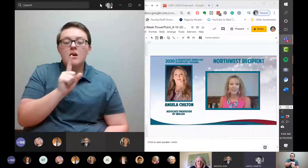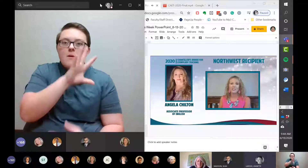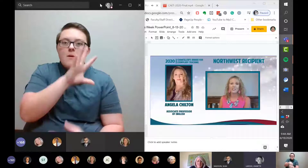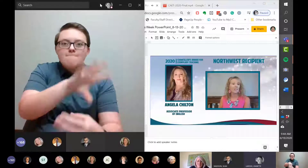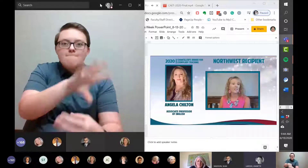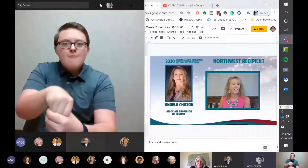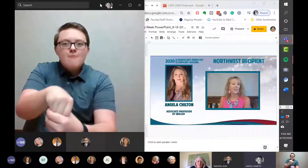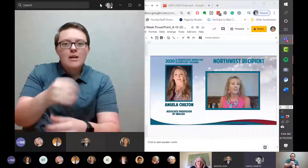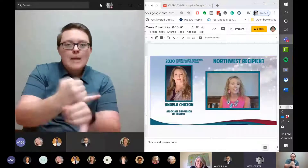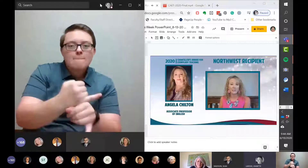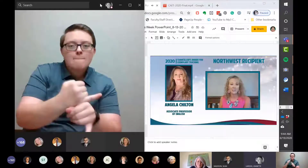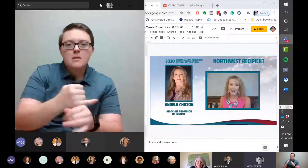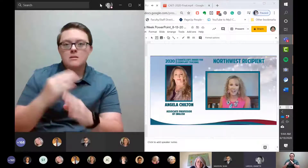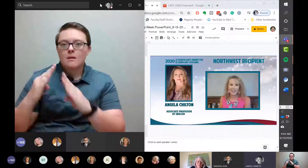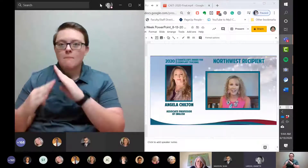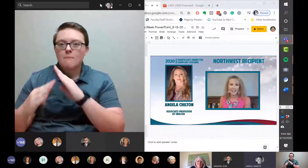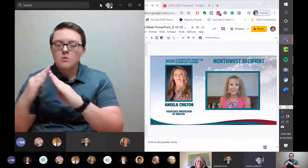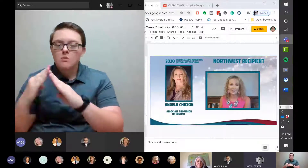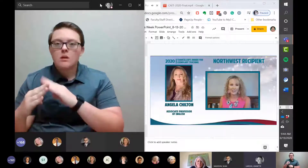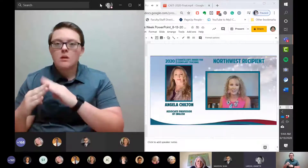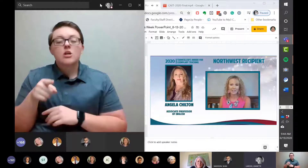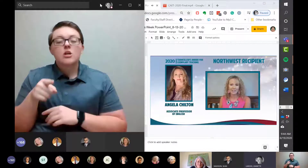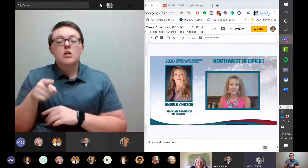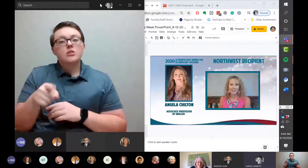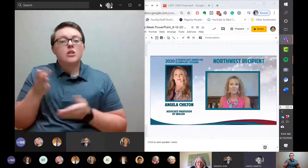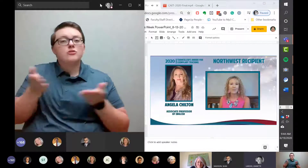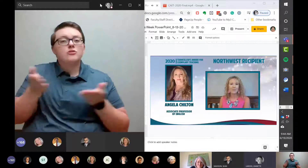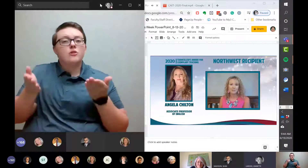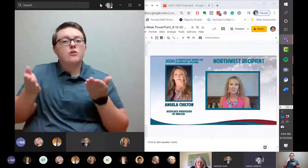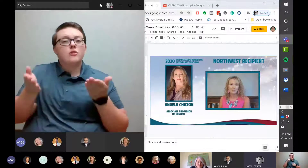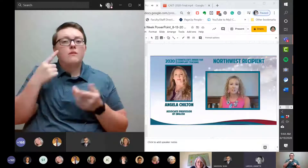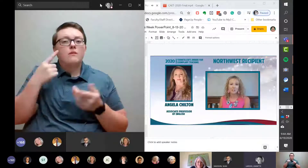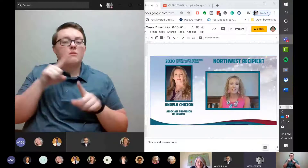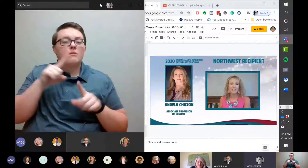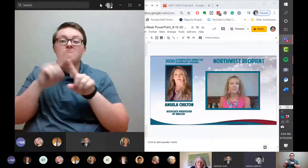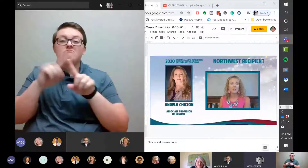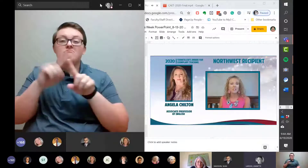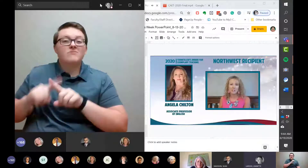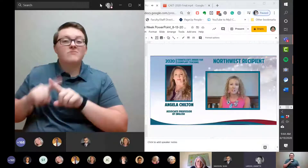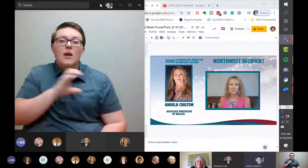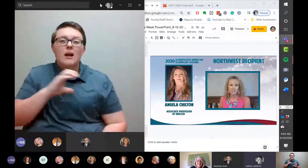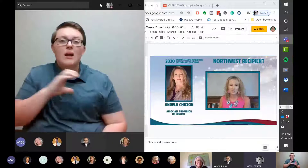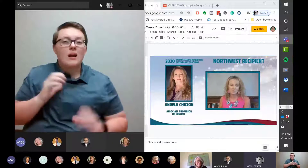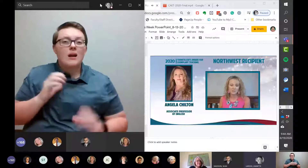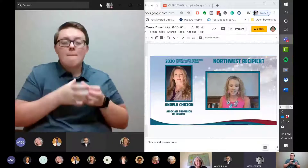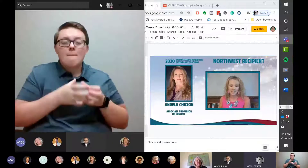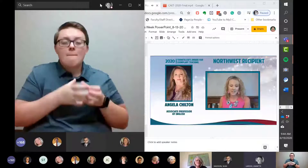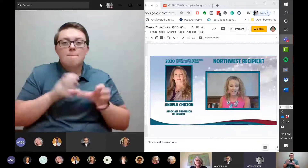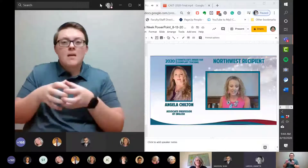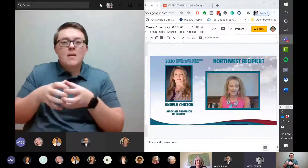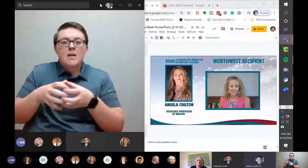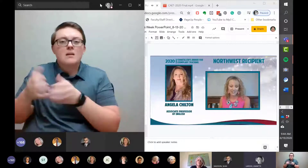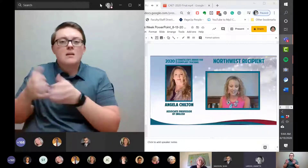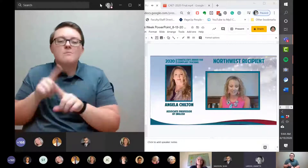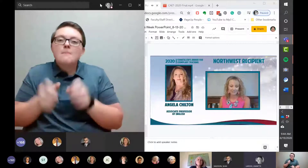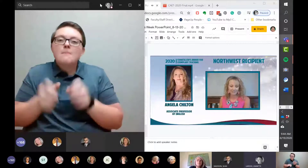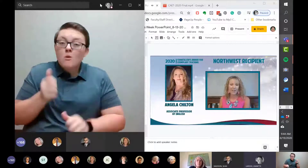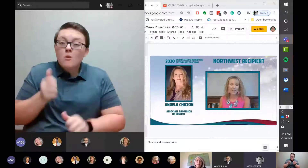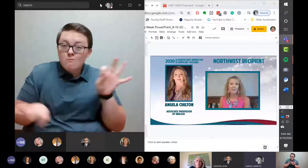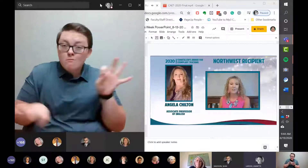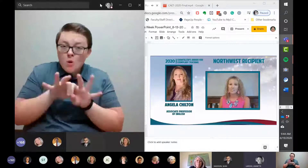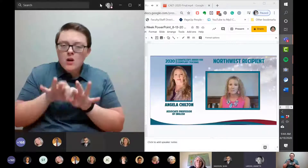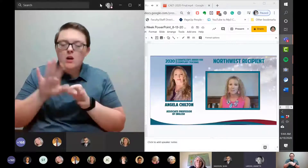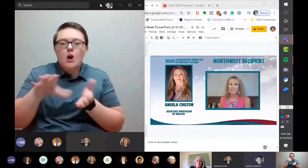community. She serves on a variety of committees, but most importantly, she serves her students with tireless